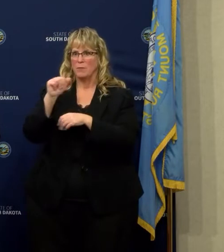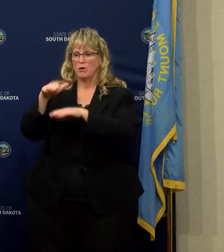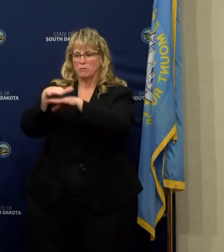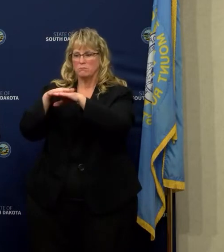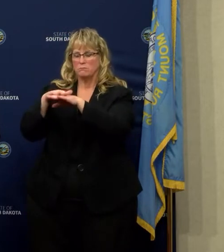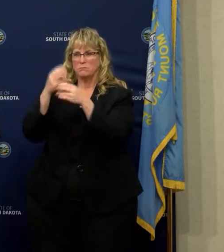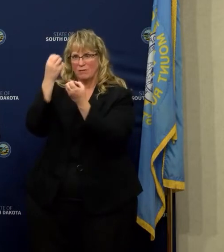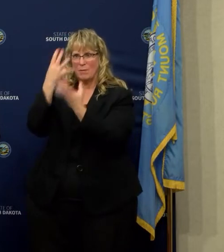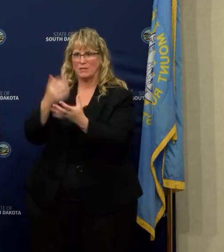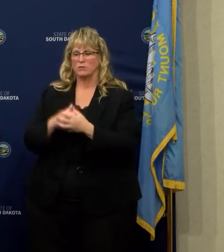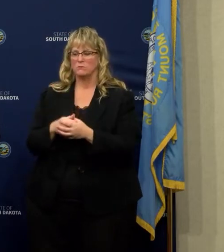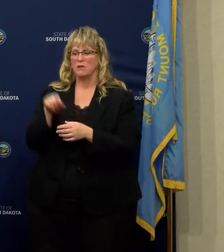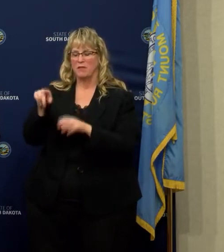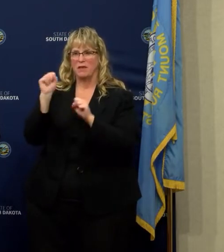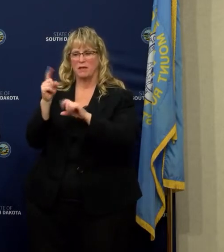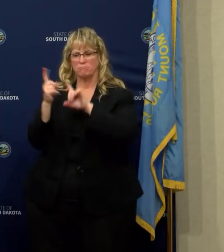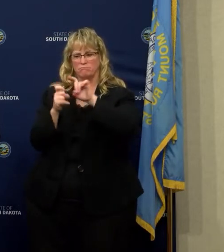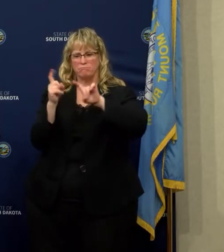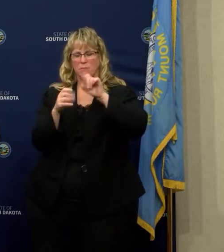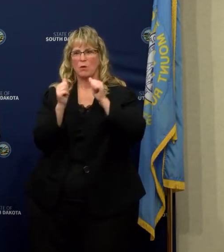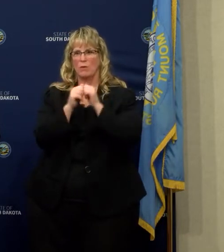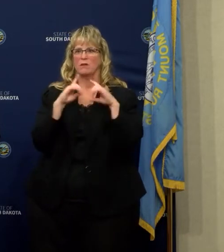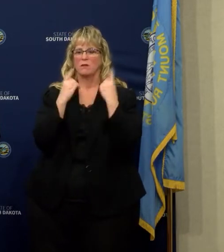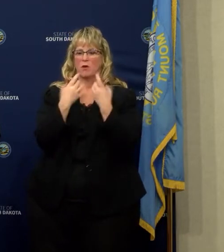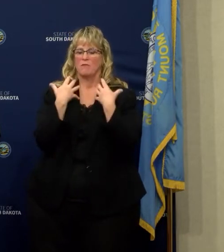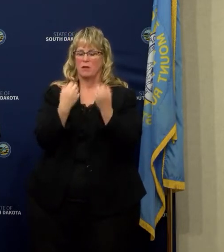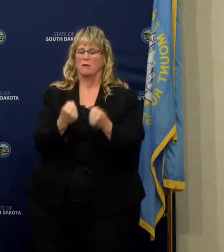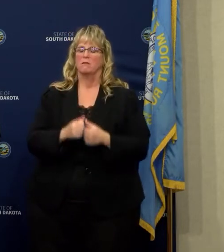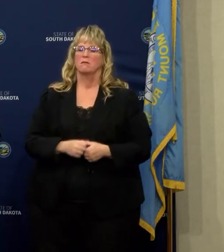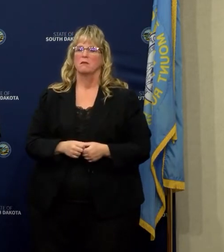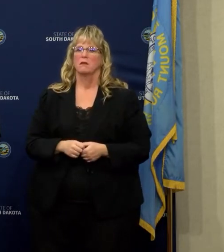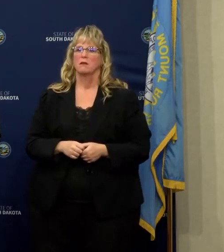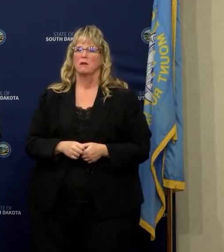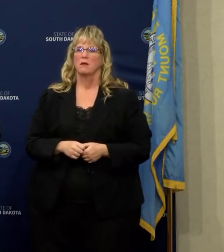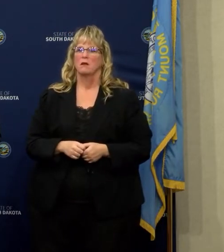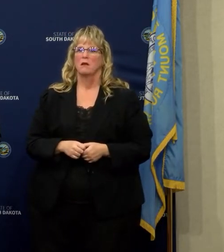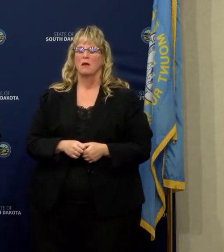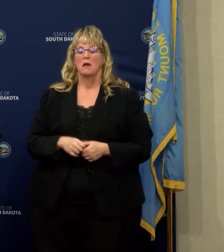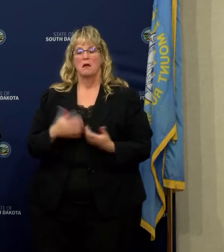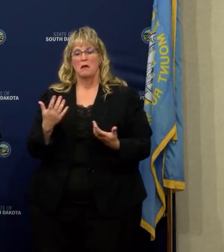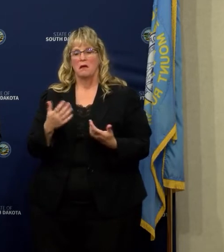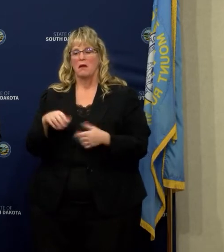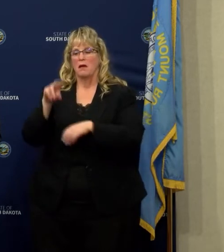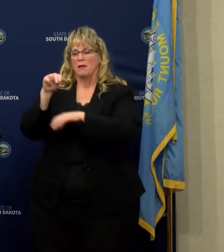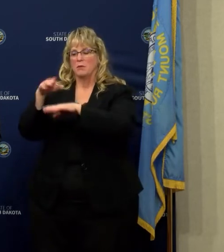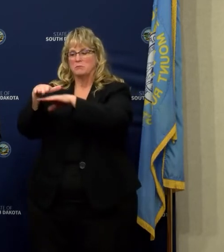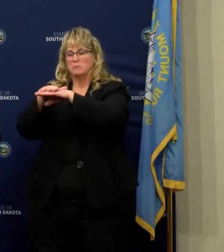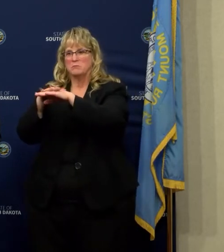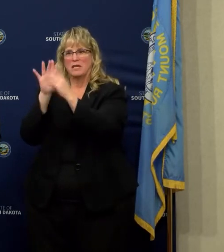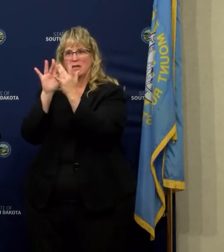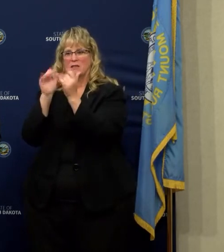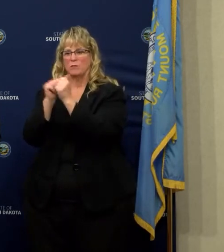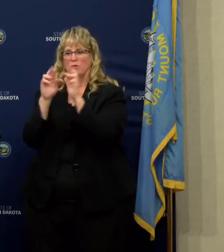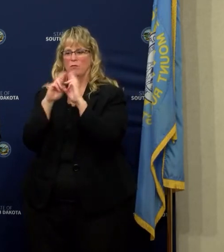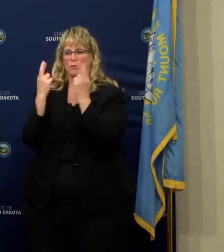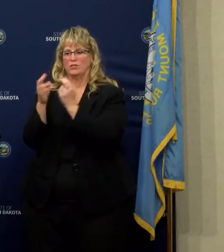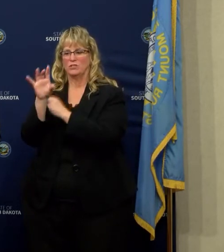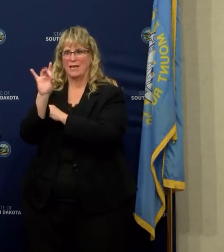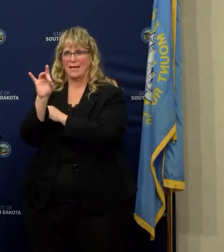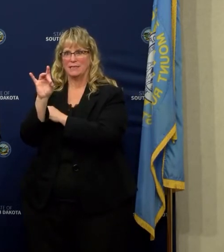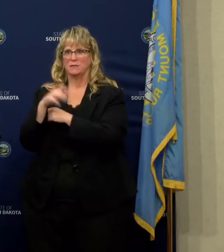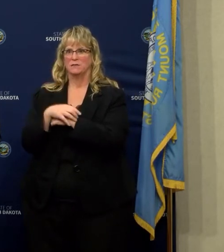tribes an opportunity to ask questions of the Department of Health. We've been in contact with Region 8, with